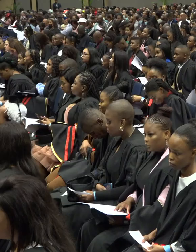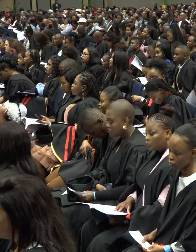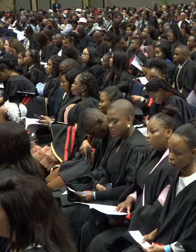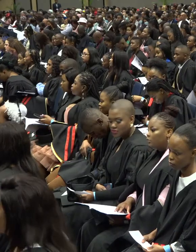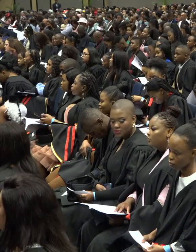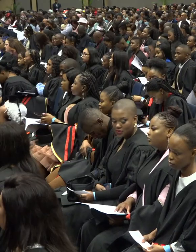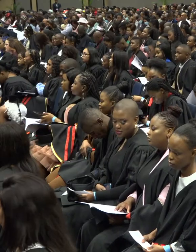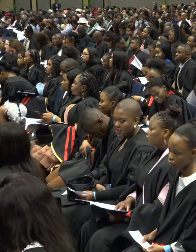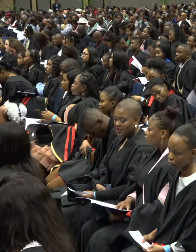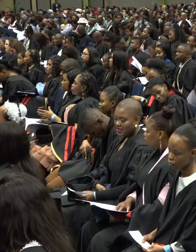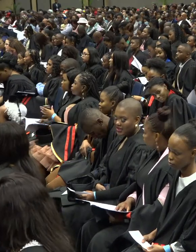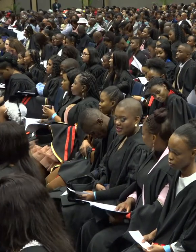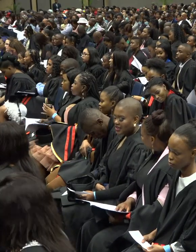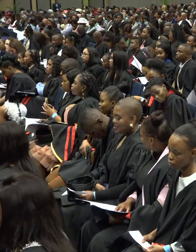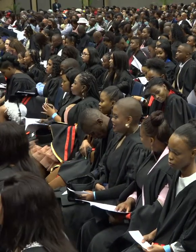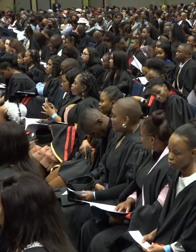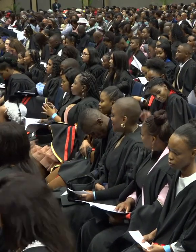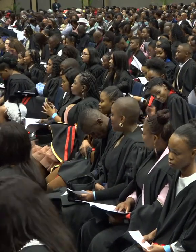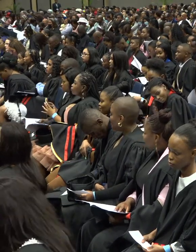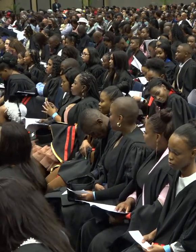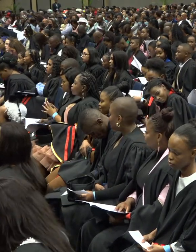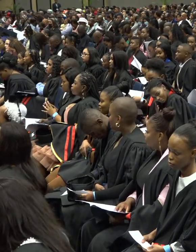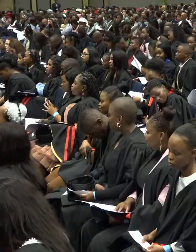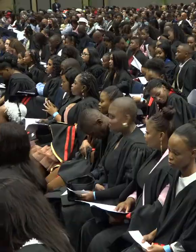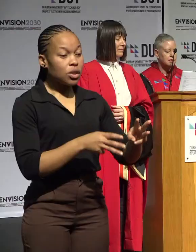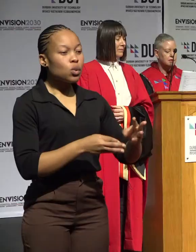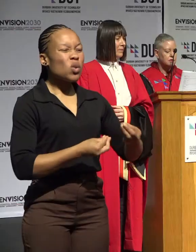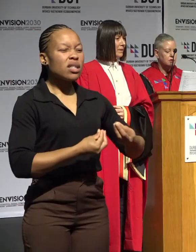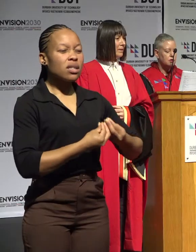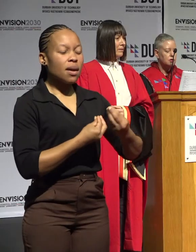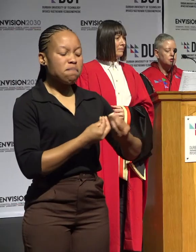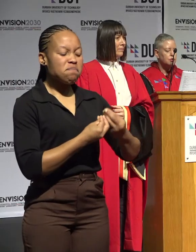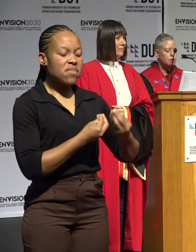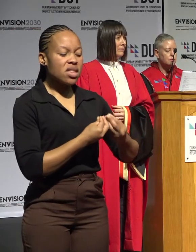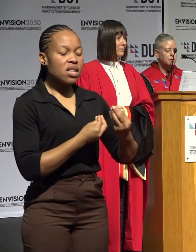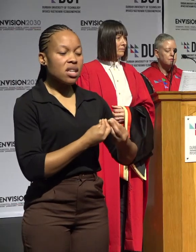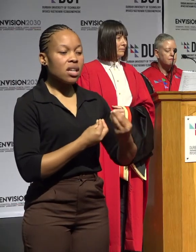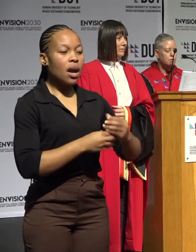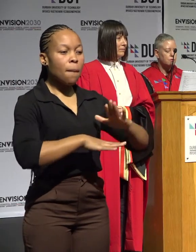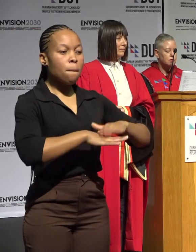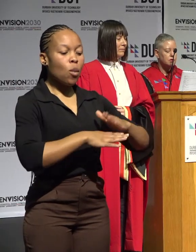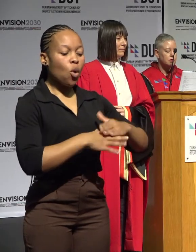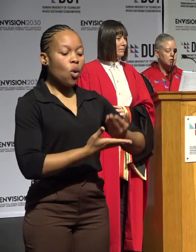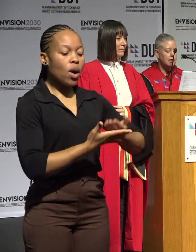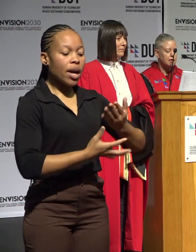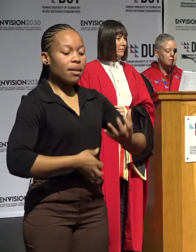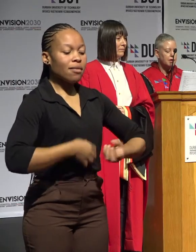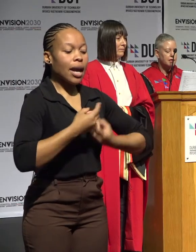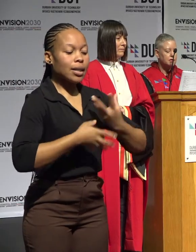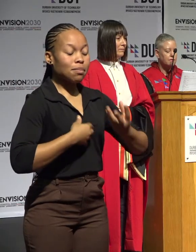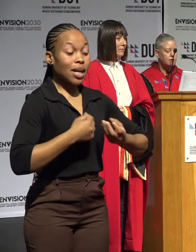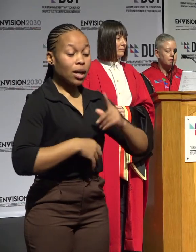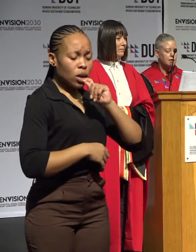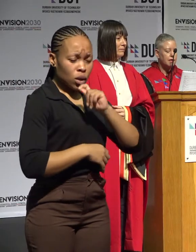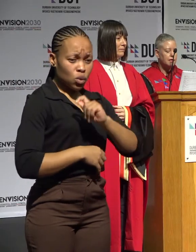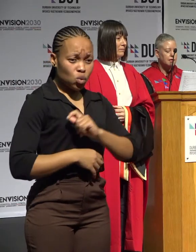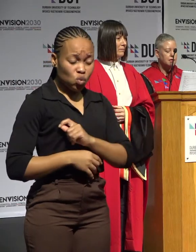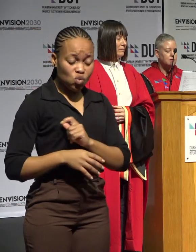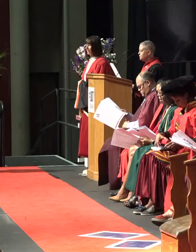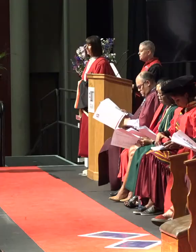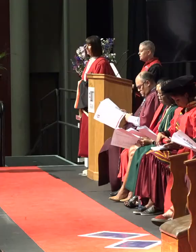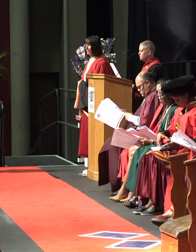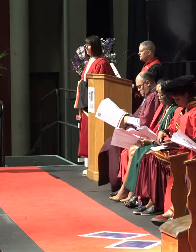created conditions where something poetic could be expressed. Truth was performed together by interviewee